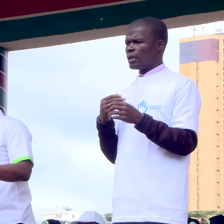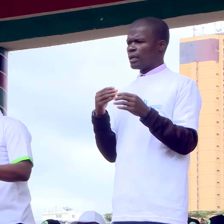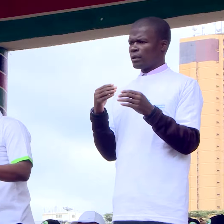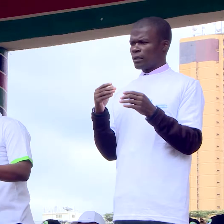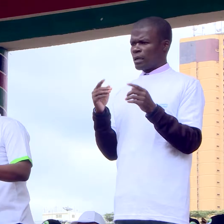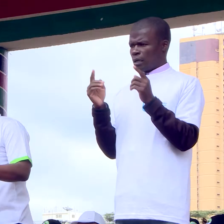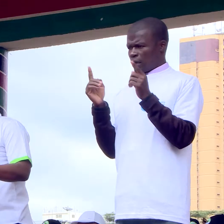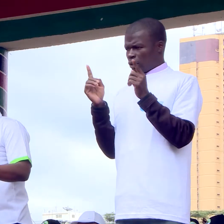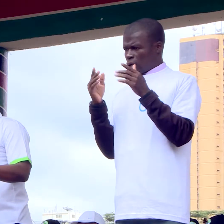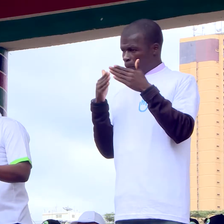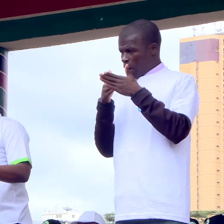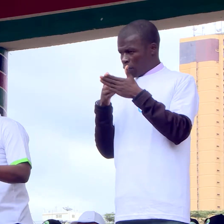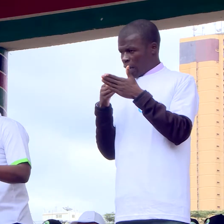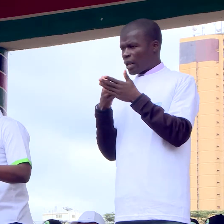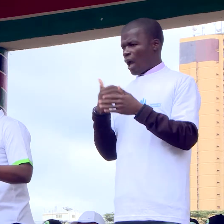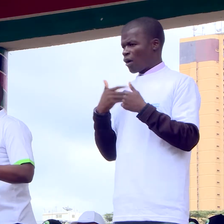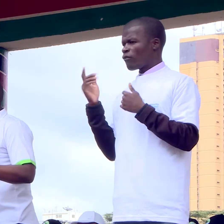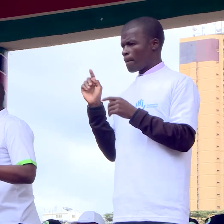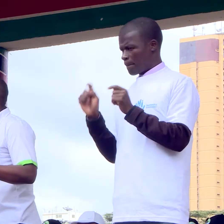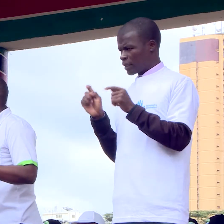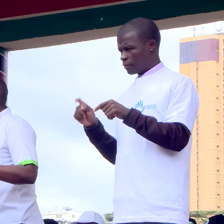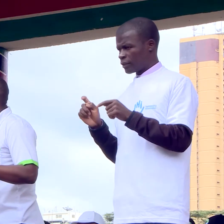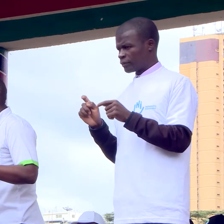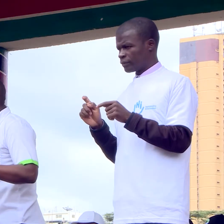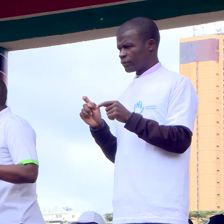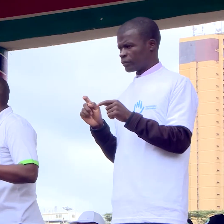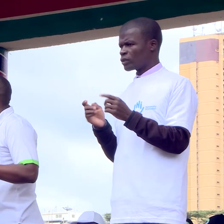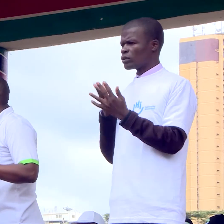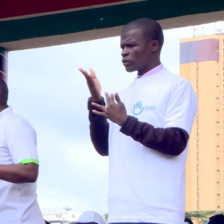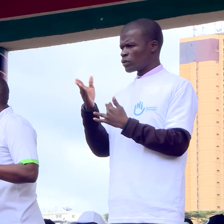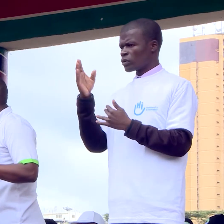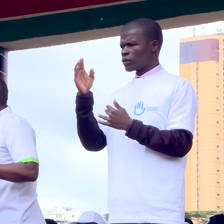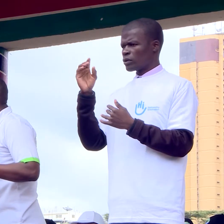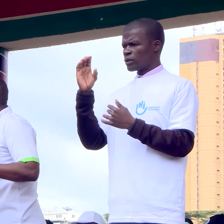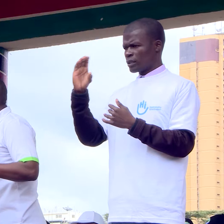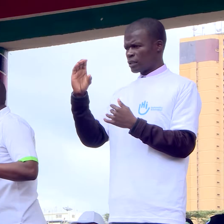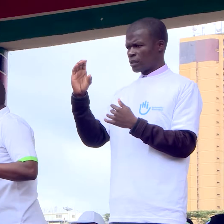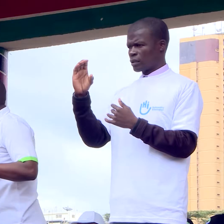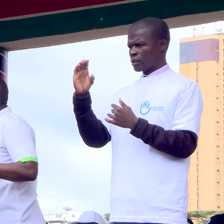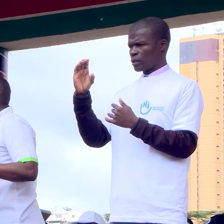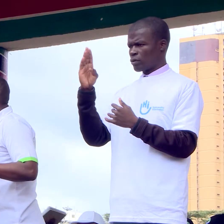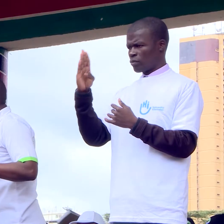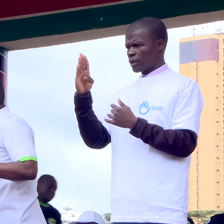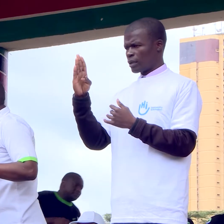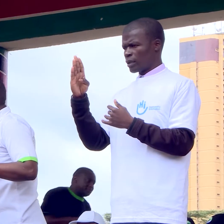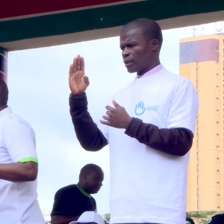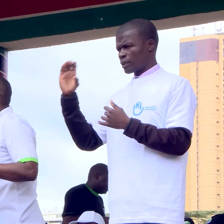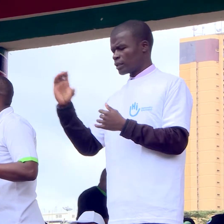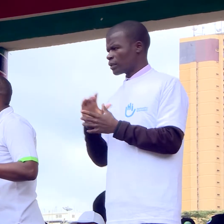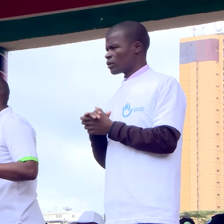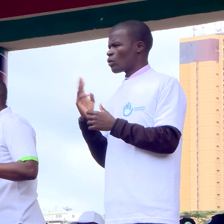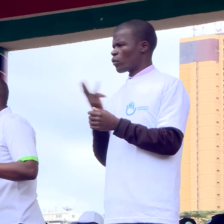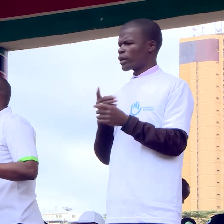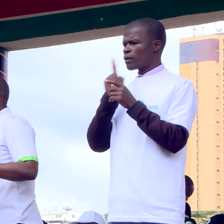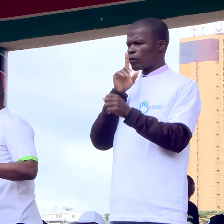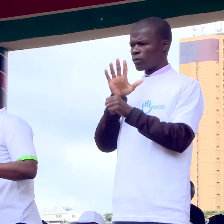looking for that area, and we promise through the CJPC, which is a ministry in the Catholic Church, we promise you